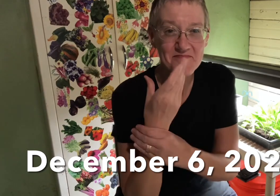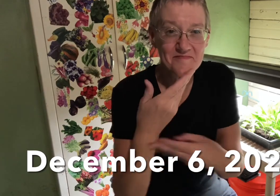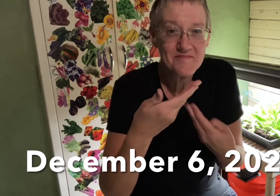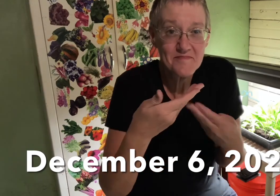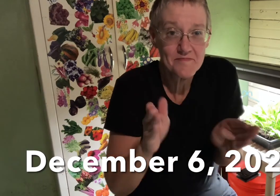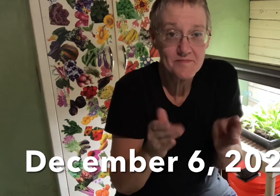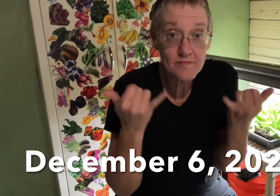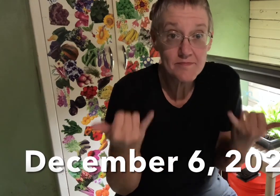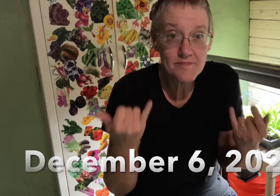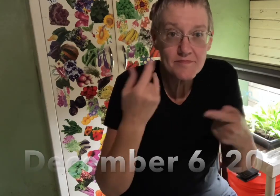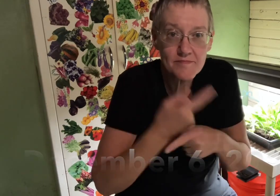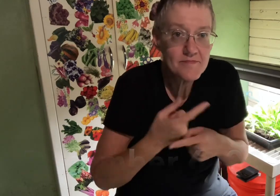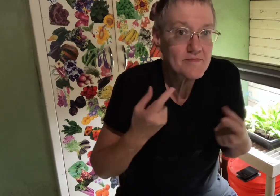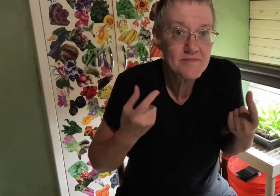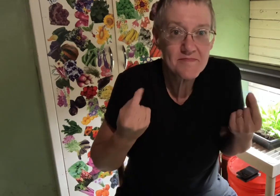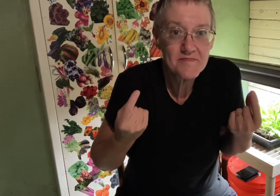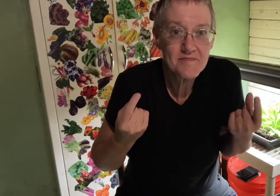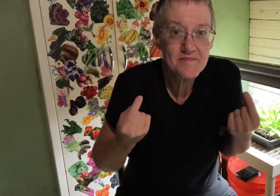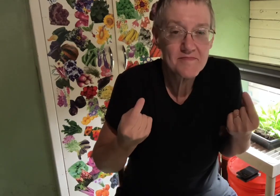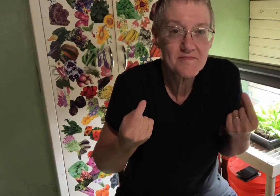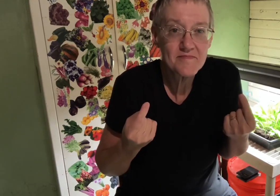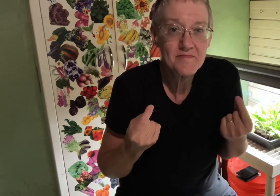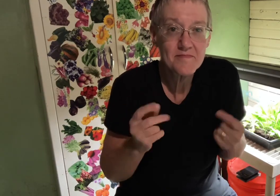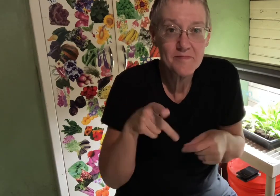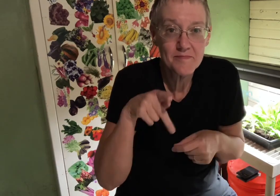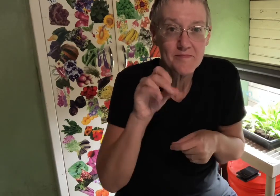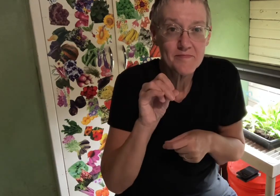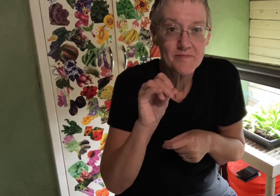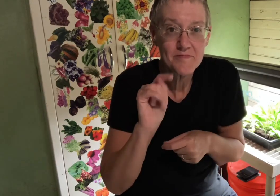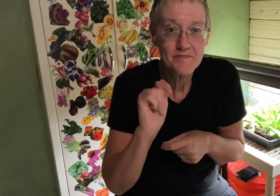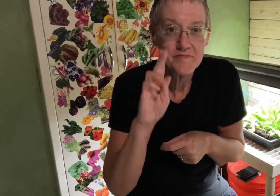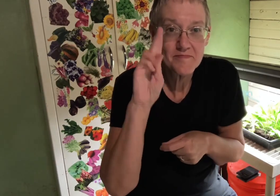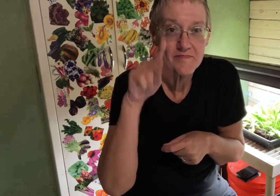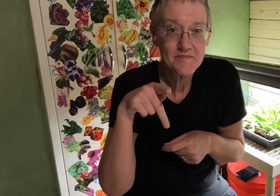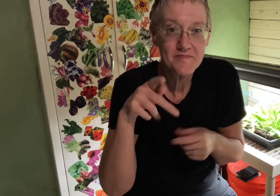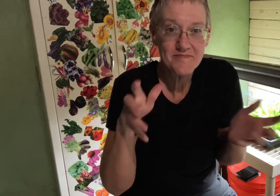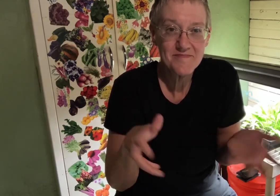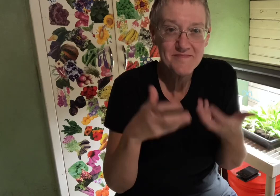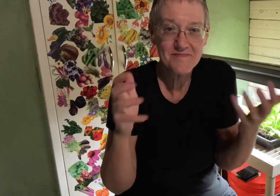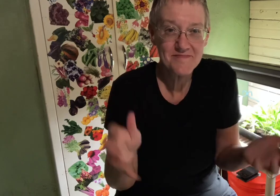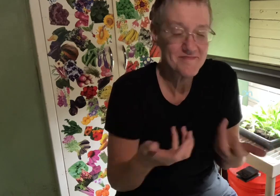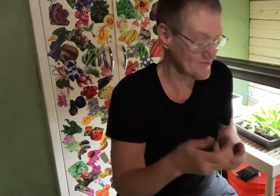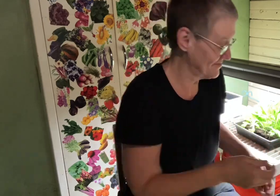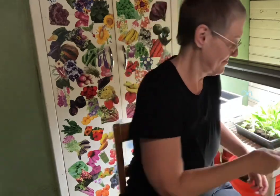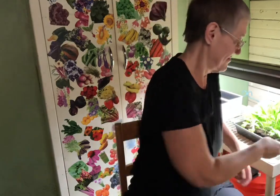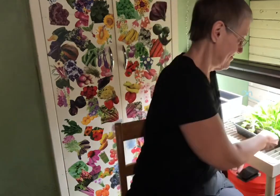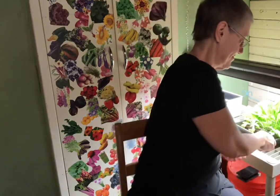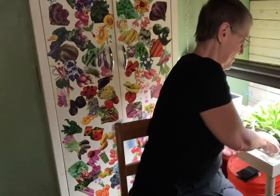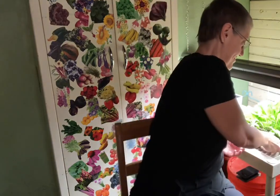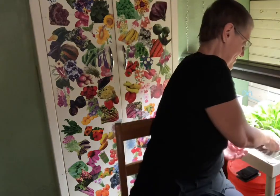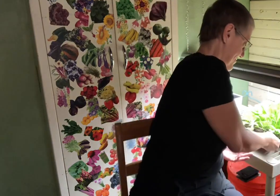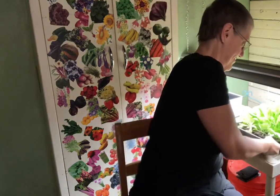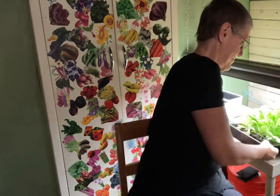our grow room. Today we're going to pot up lettuce.